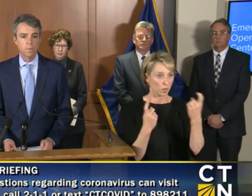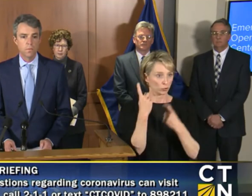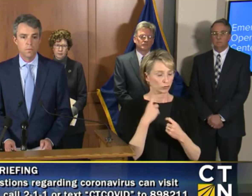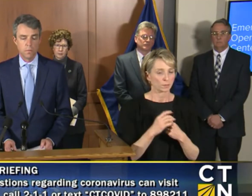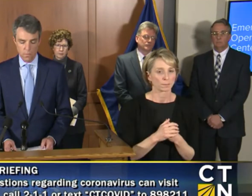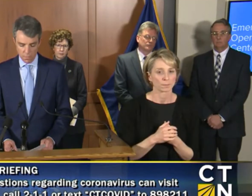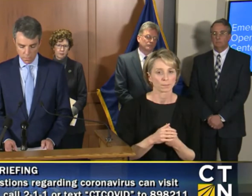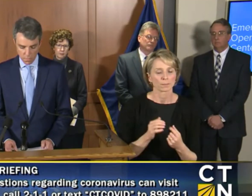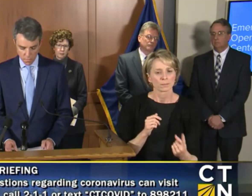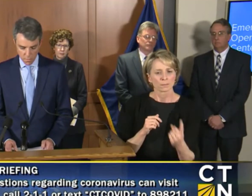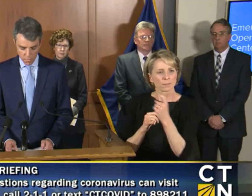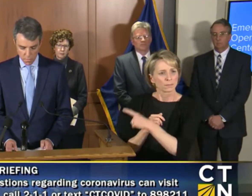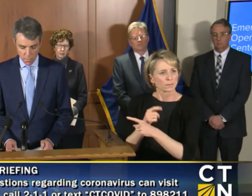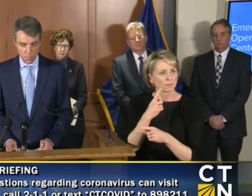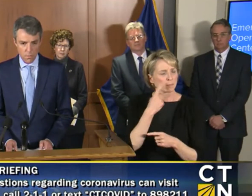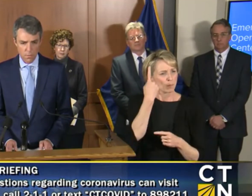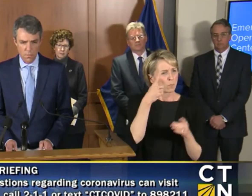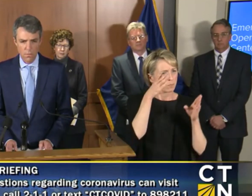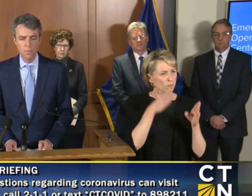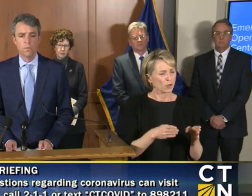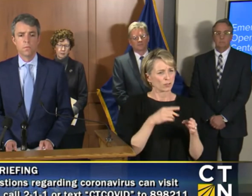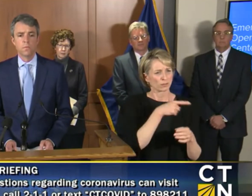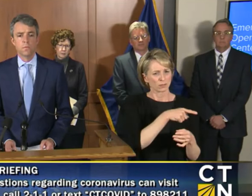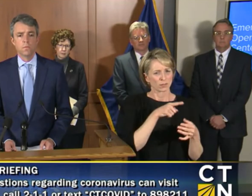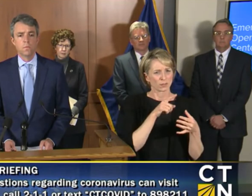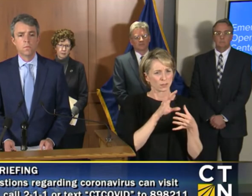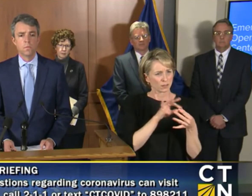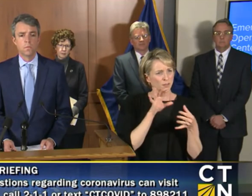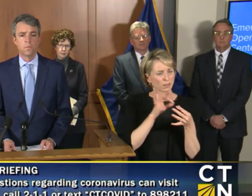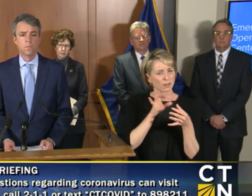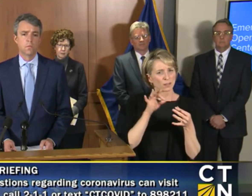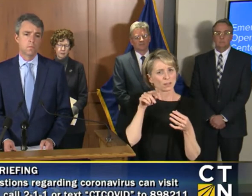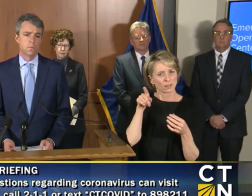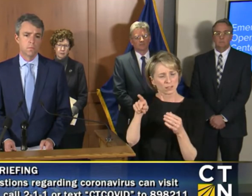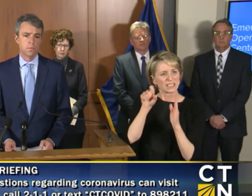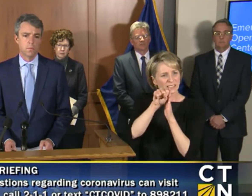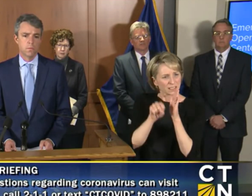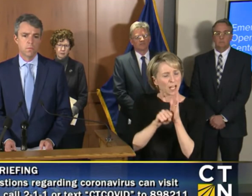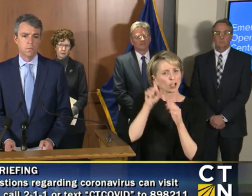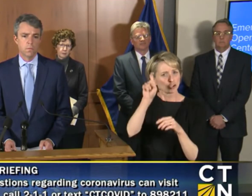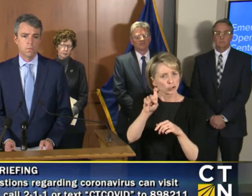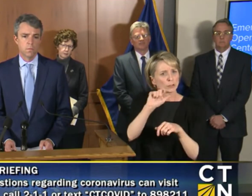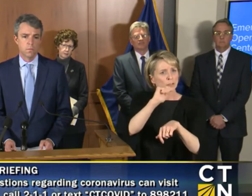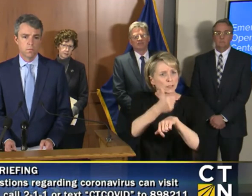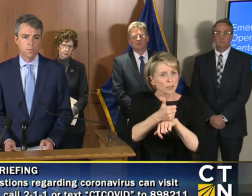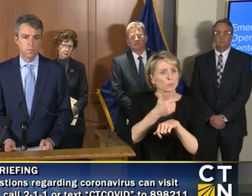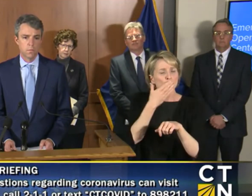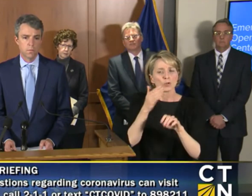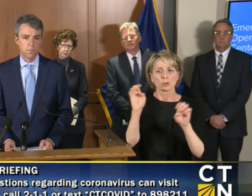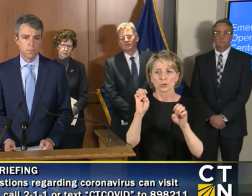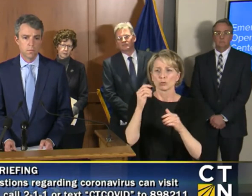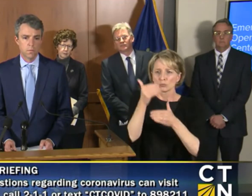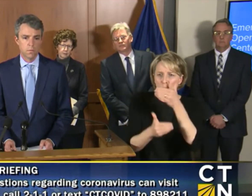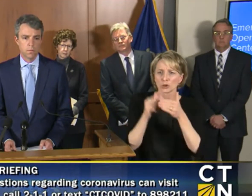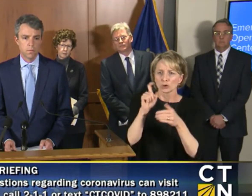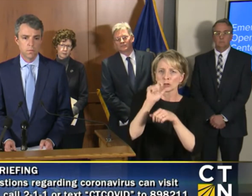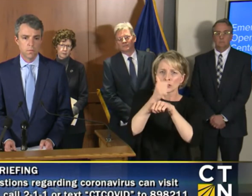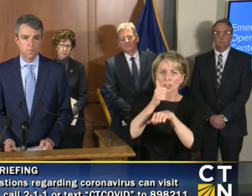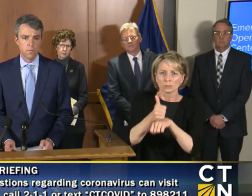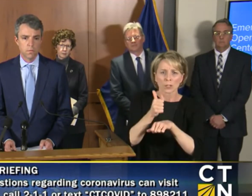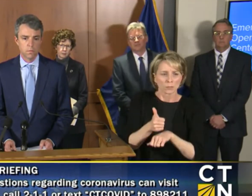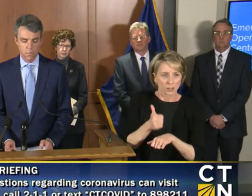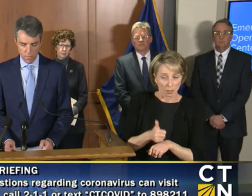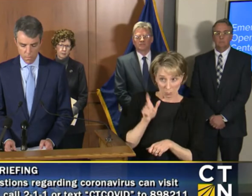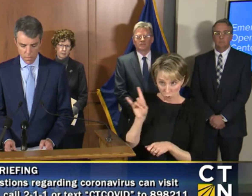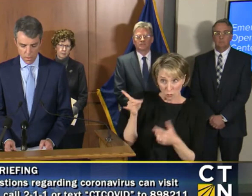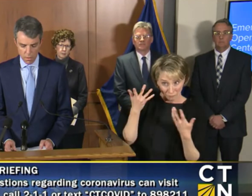had said that there were a number of things that the states should put in place, emergency procedures. Are they already